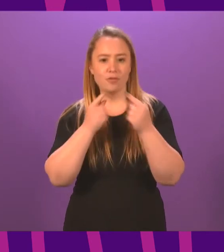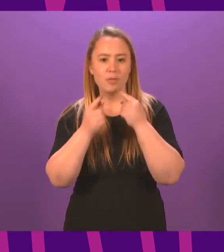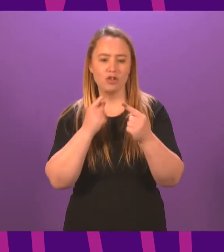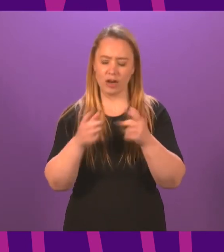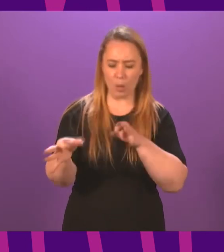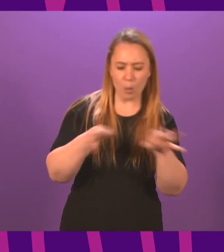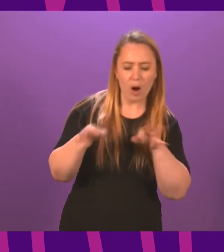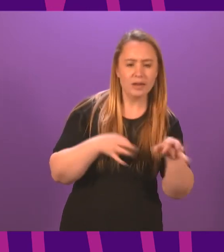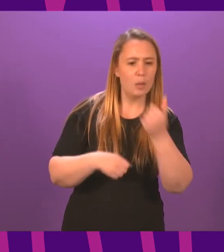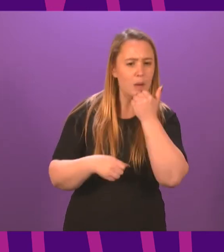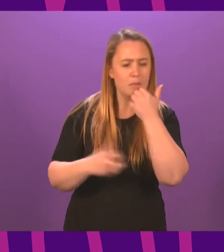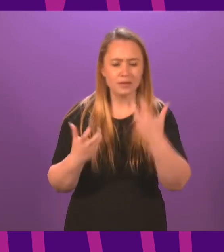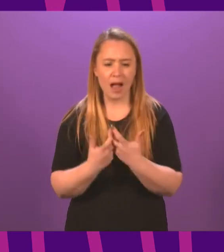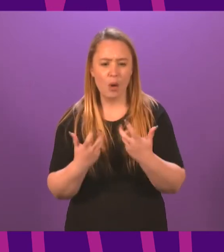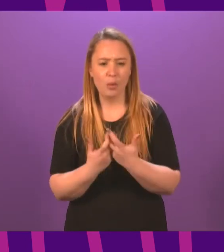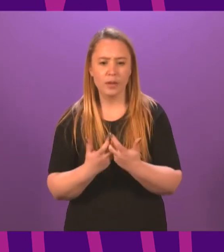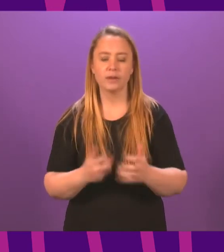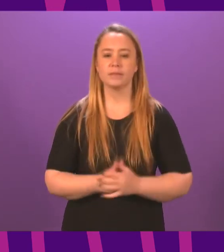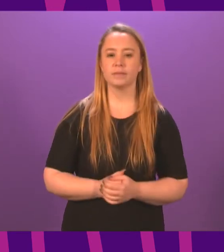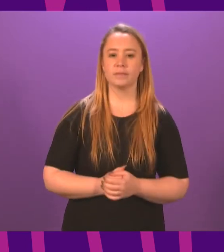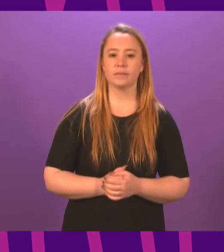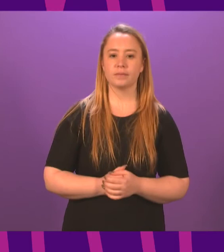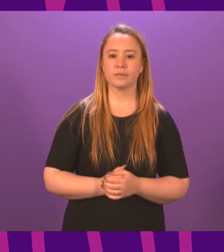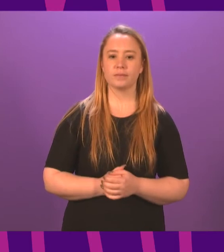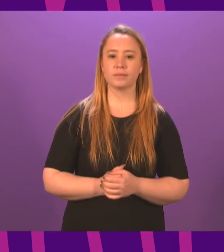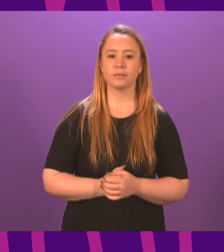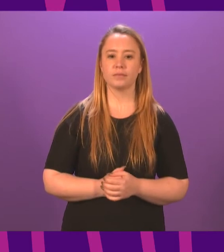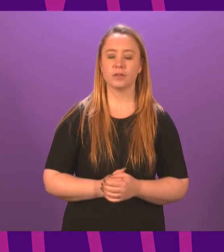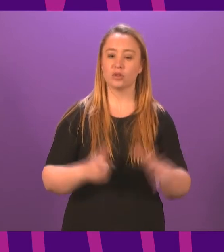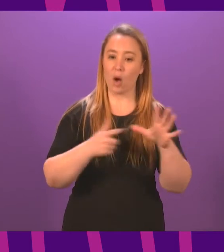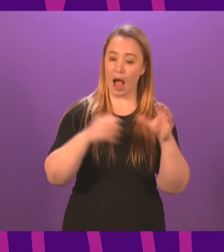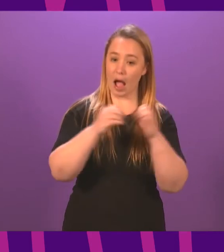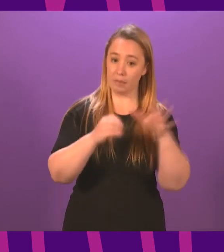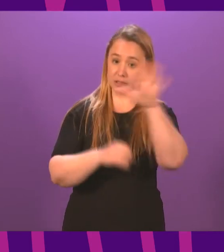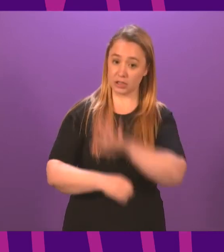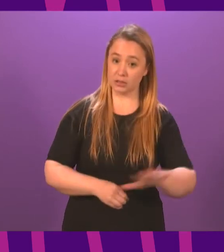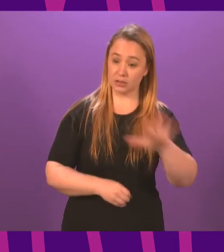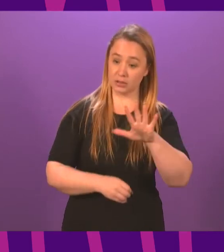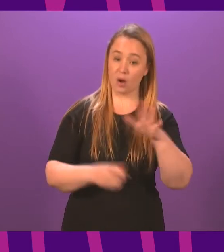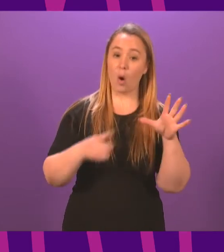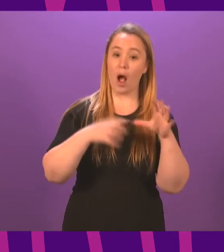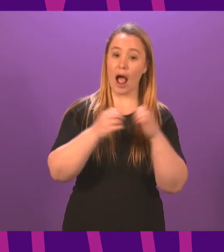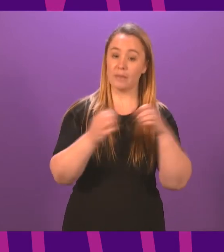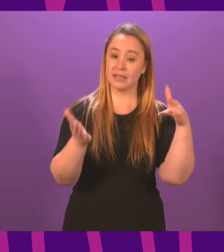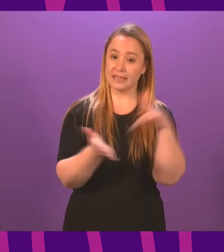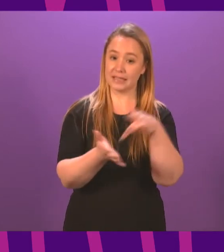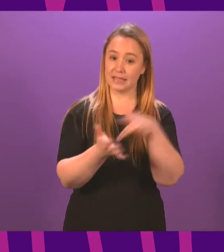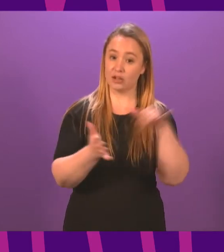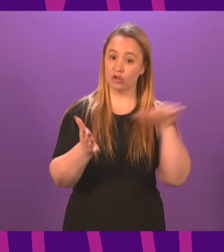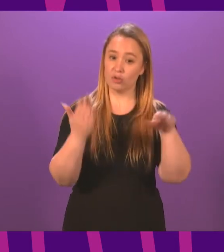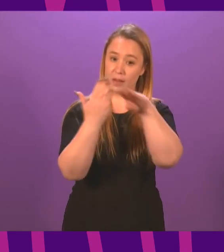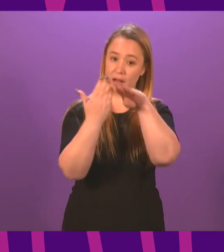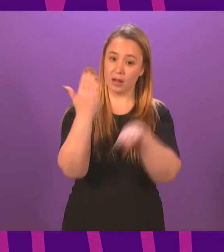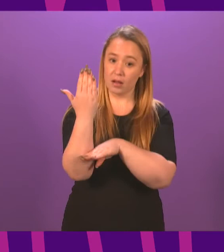figures were calculated. Now, any suggestion that Aberdeenshire or Aberdeen City should be in a lower tier based